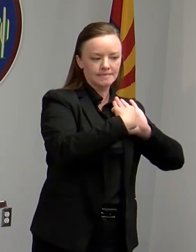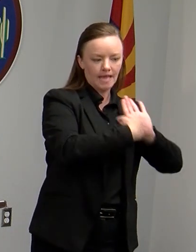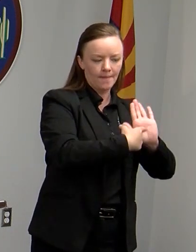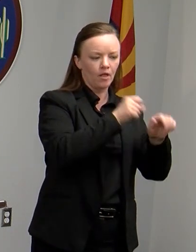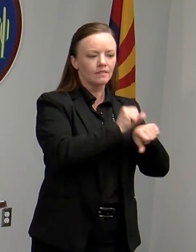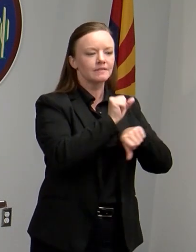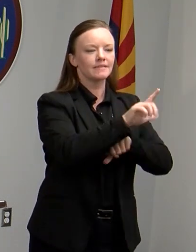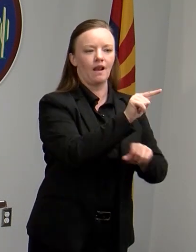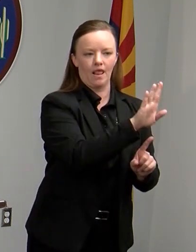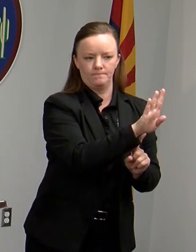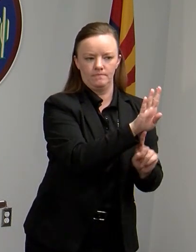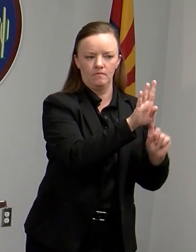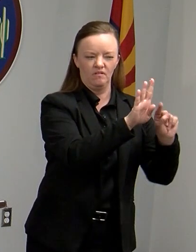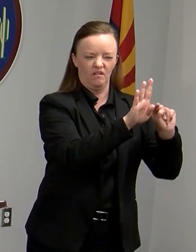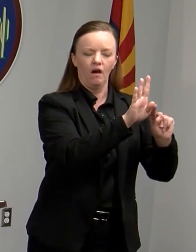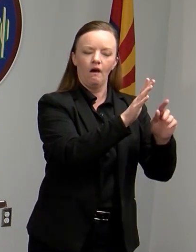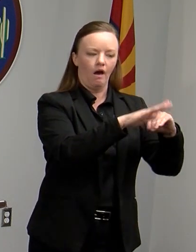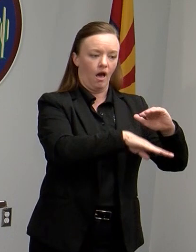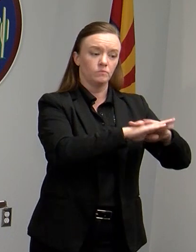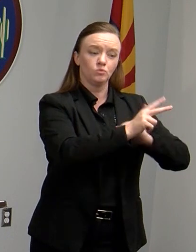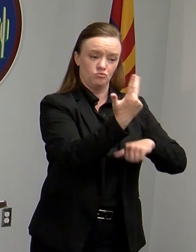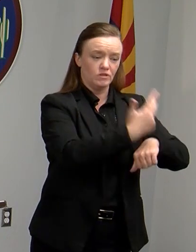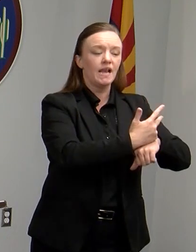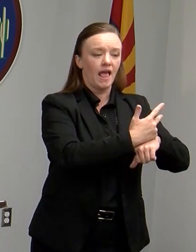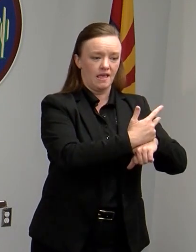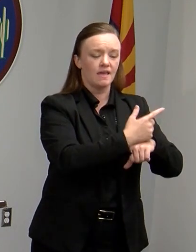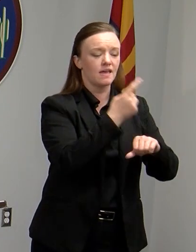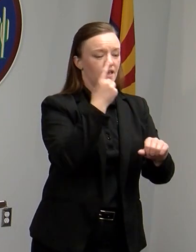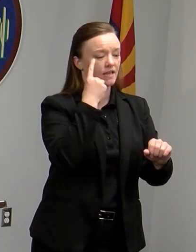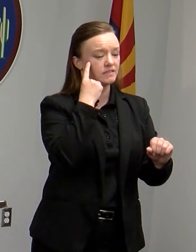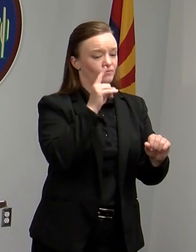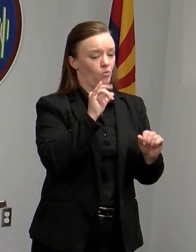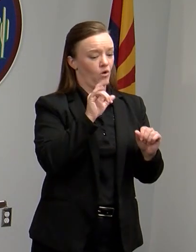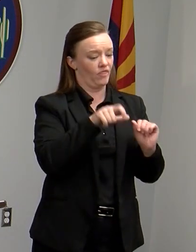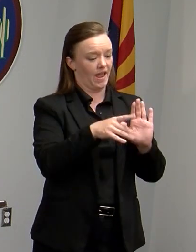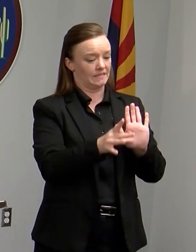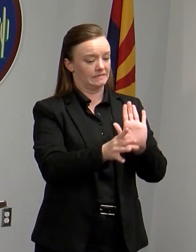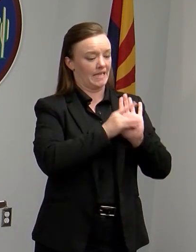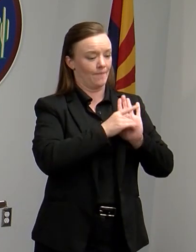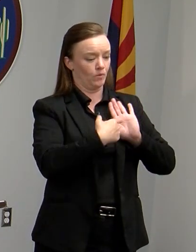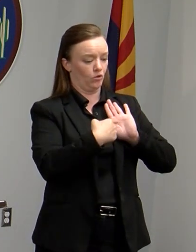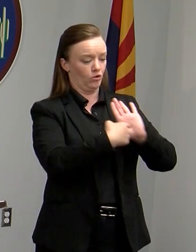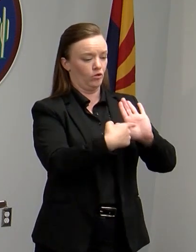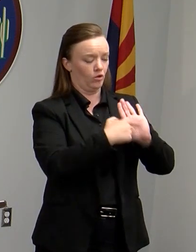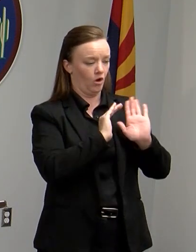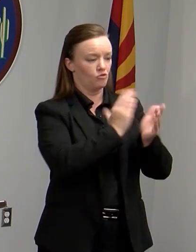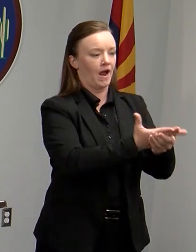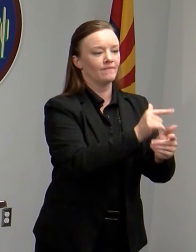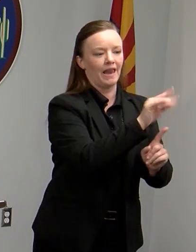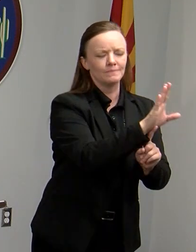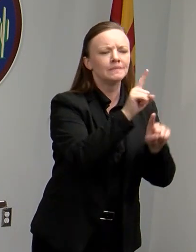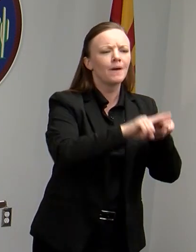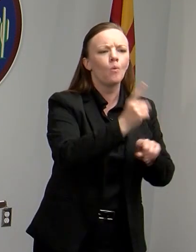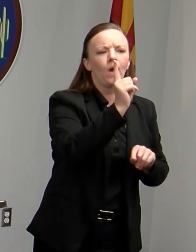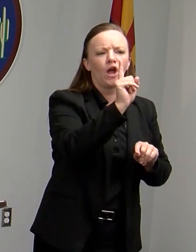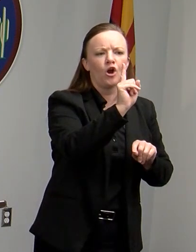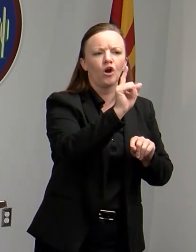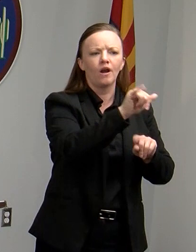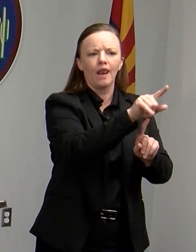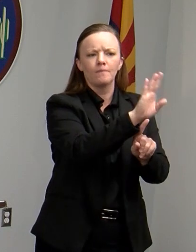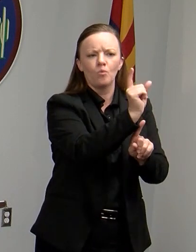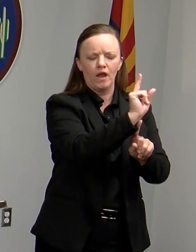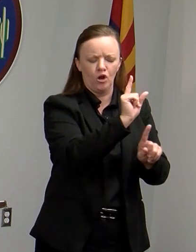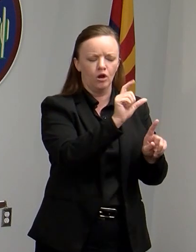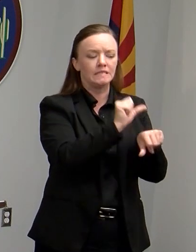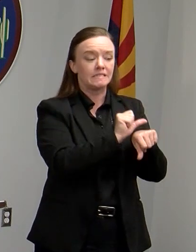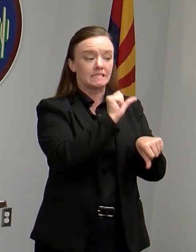takes up to 3 days for that specimen to actually get to the laboratory, depending on where that laboratory is.